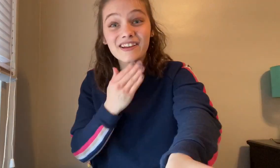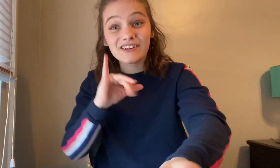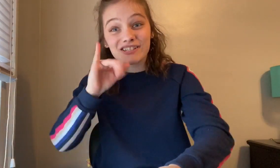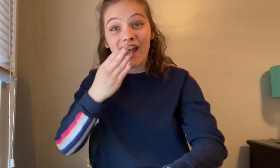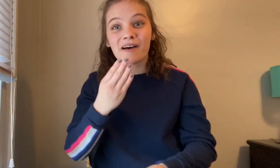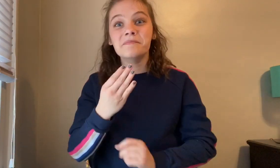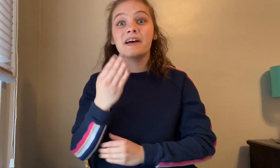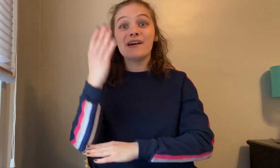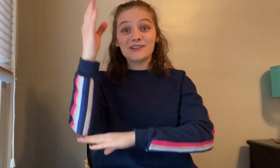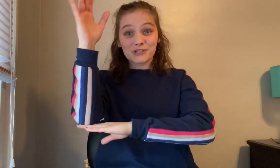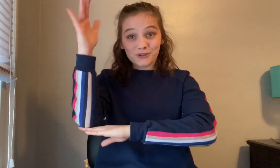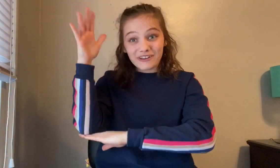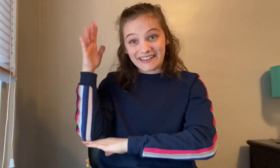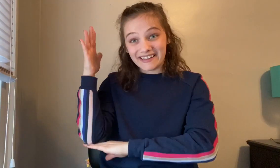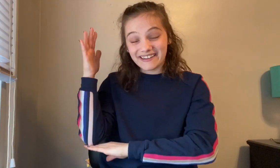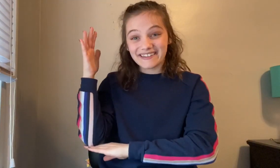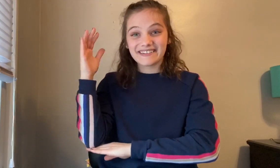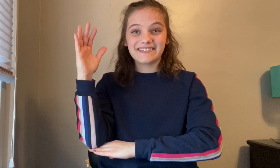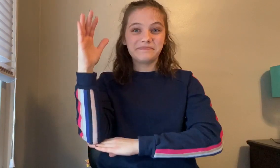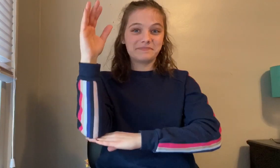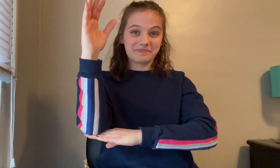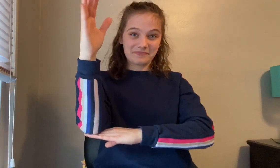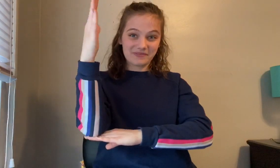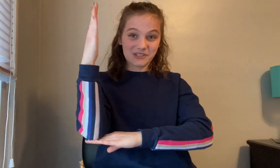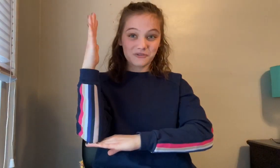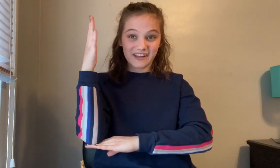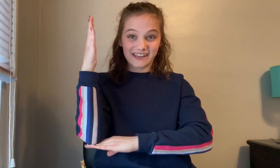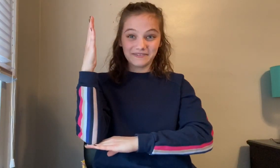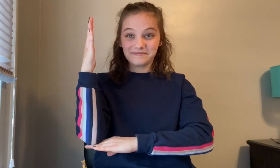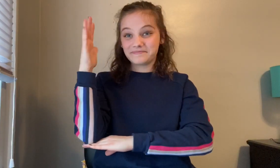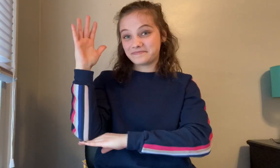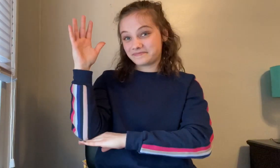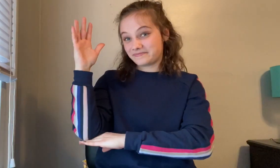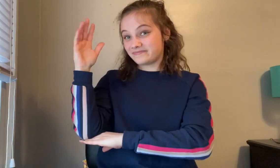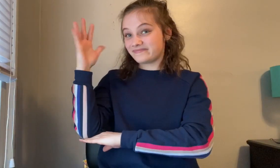Good job. Tree. Tree.